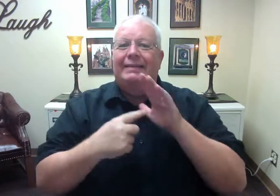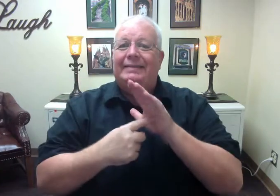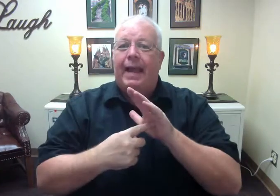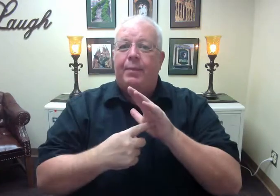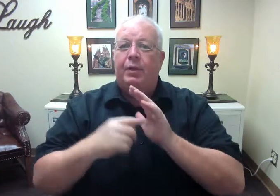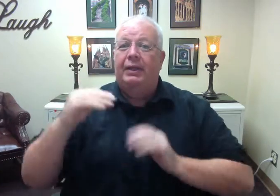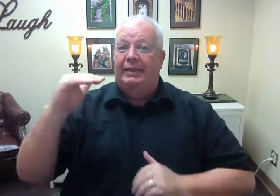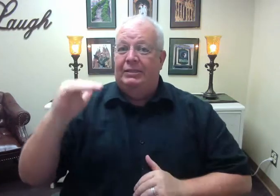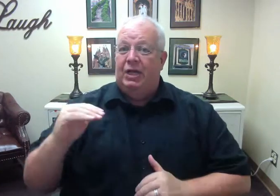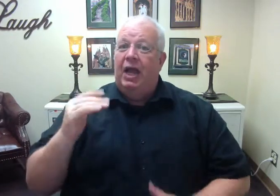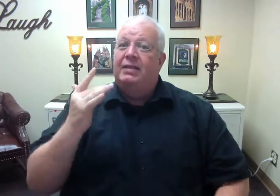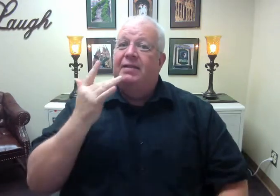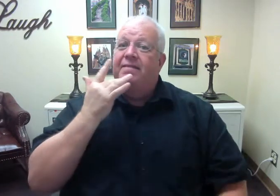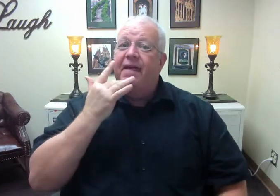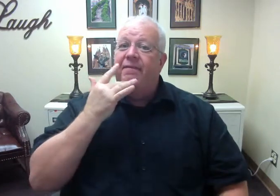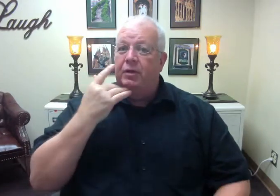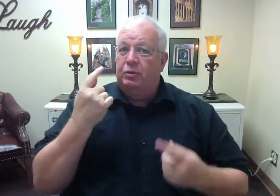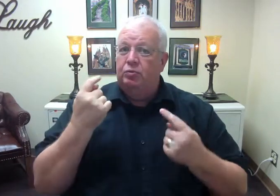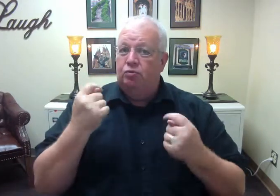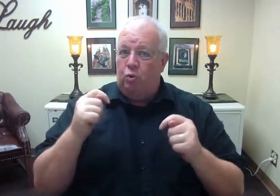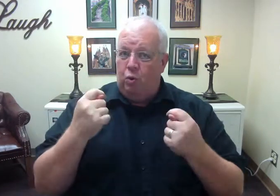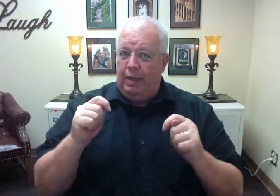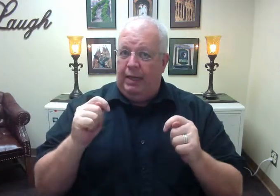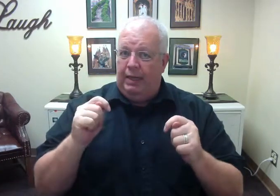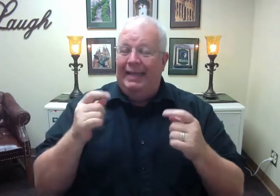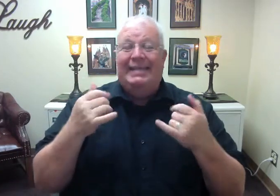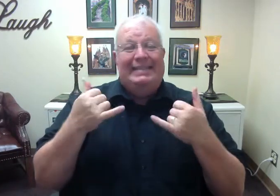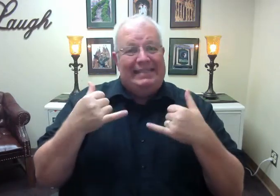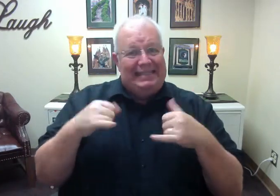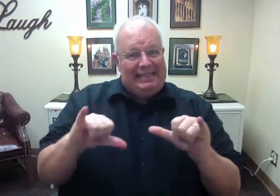still exists even when they can't see it.